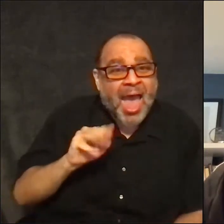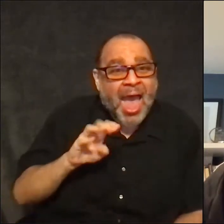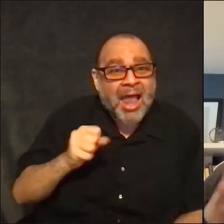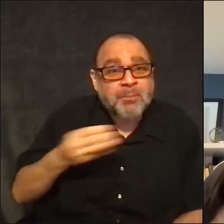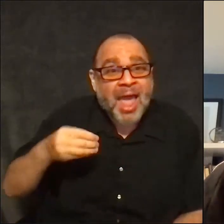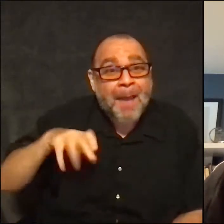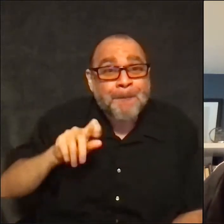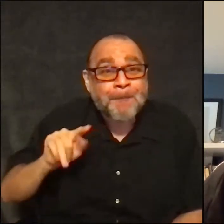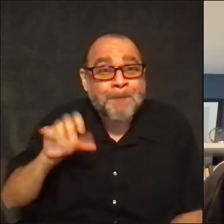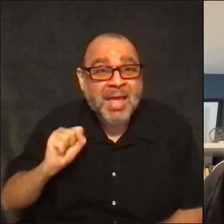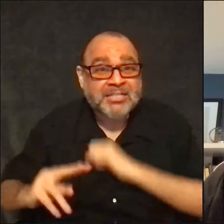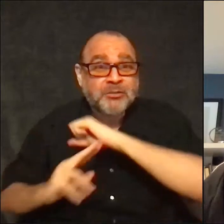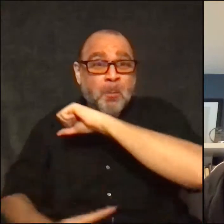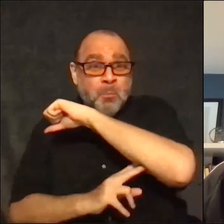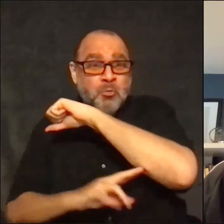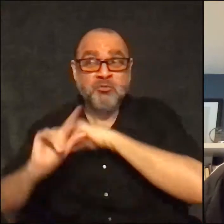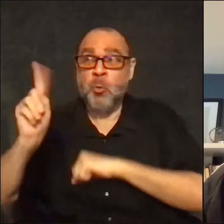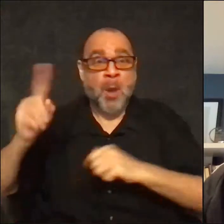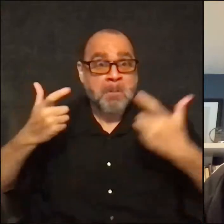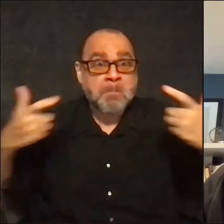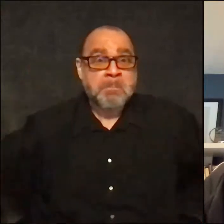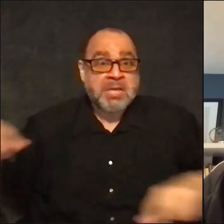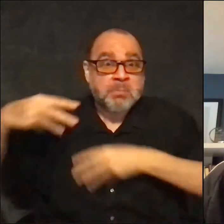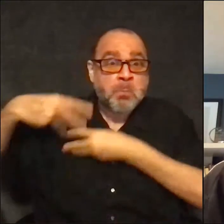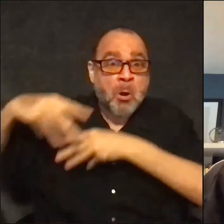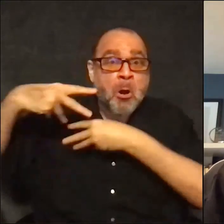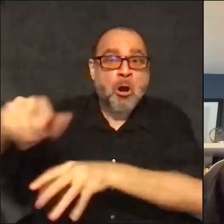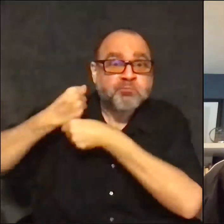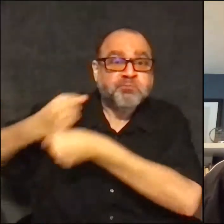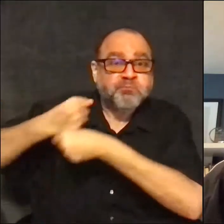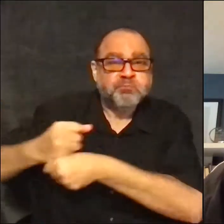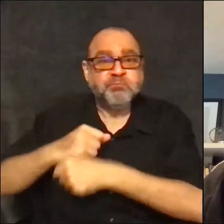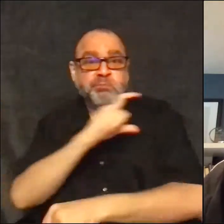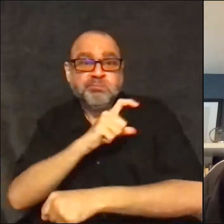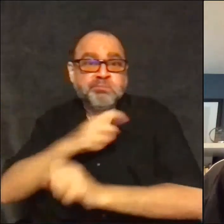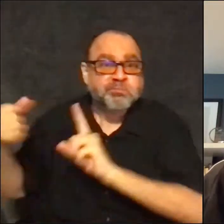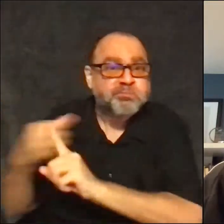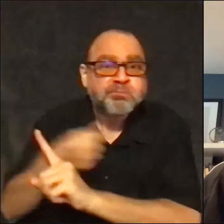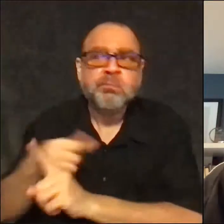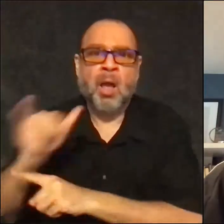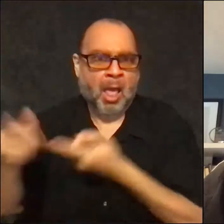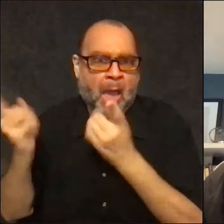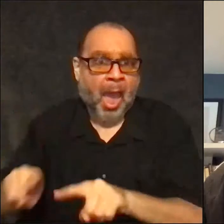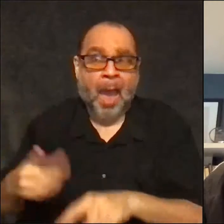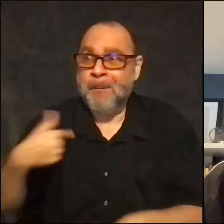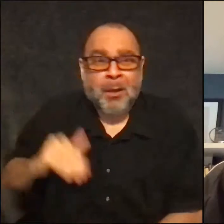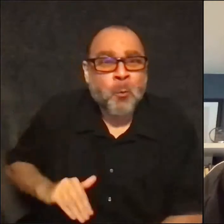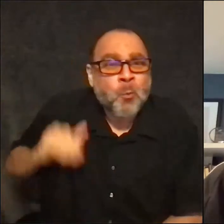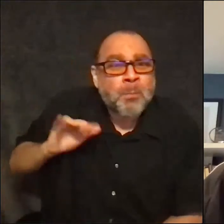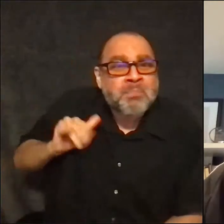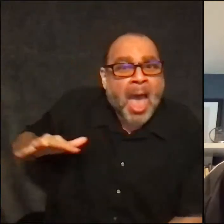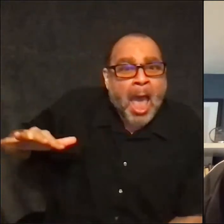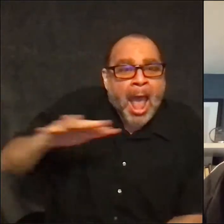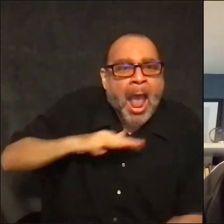me as the goal. It is what I was supposed to achieve. It was never spoken out loud to me, but looking back, I can see